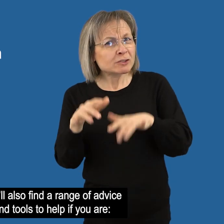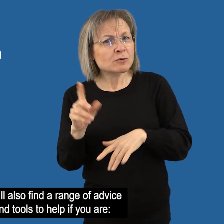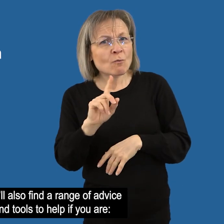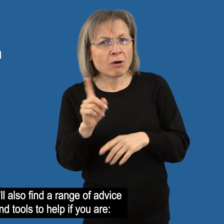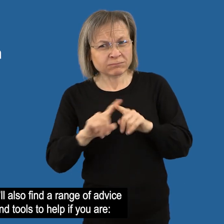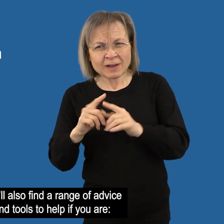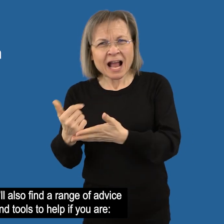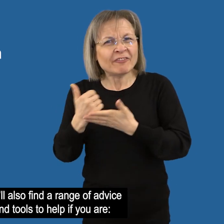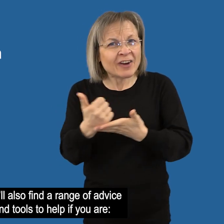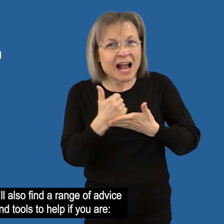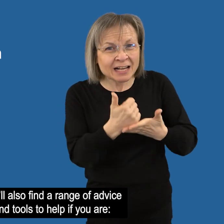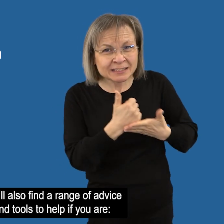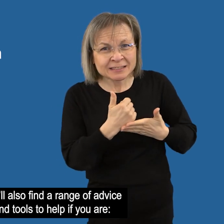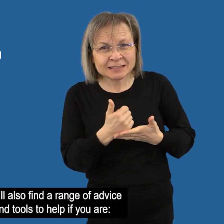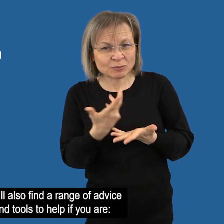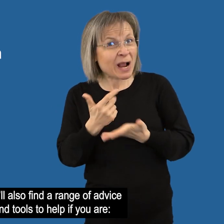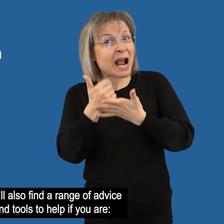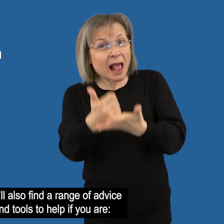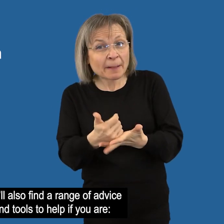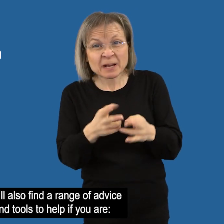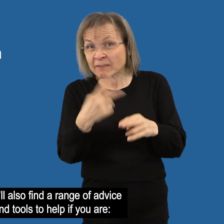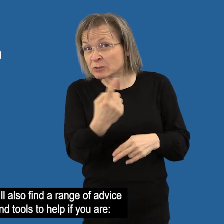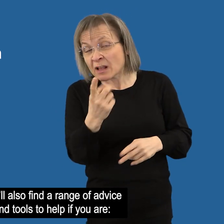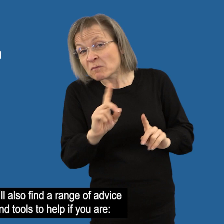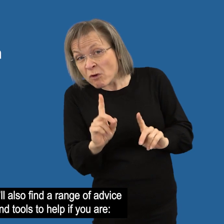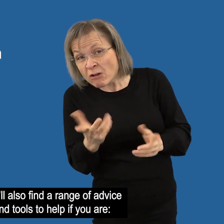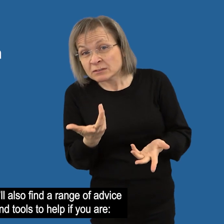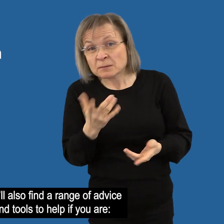You'll also find a range of advice and tools to help if you are